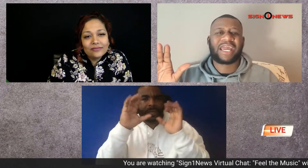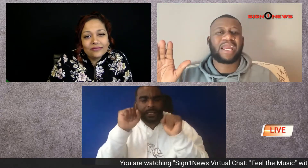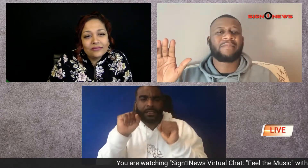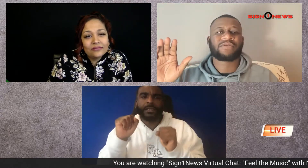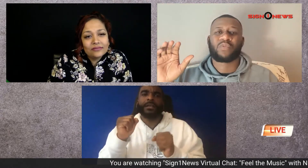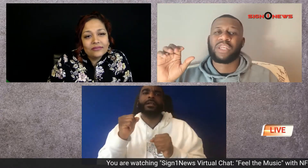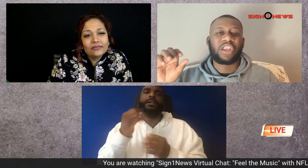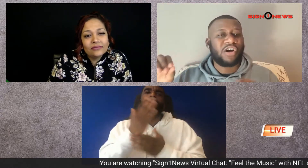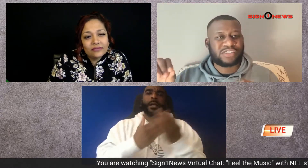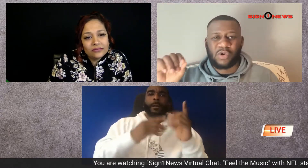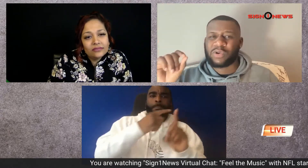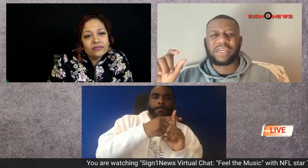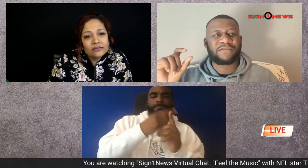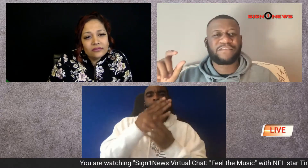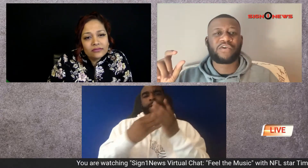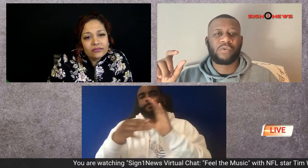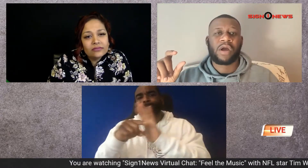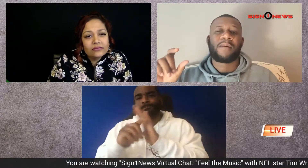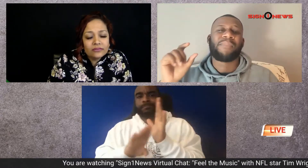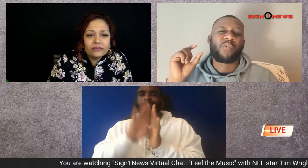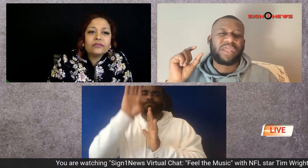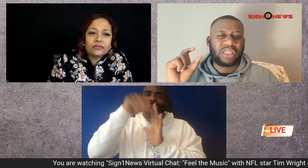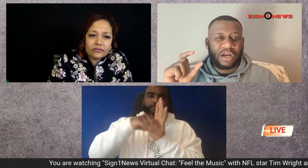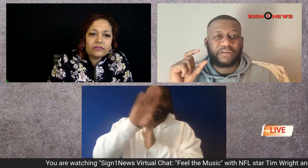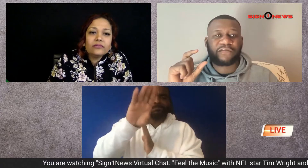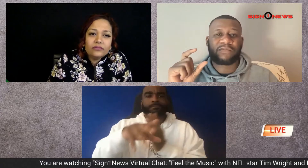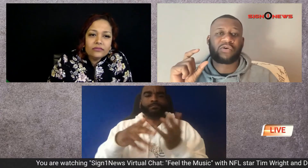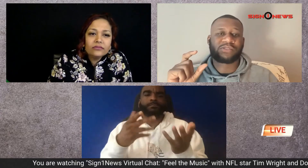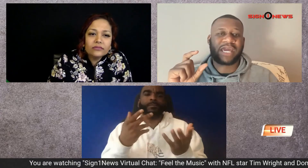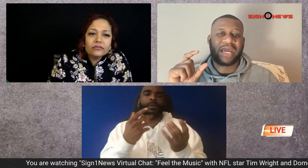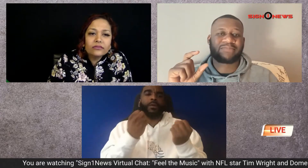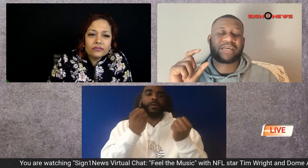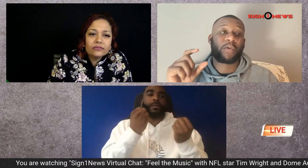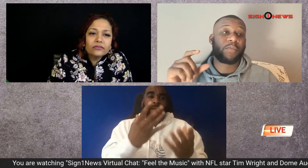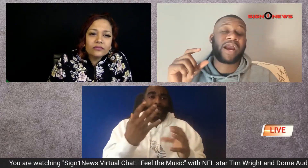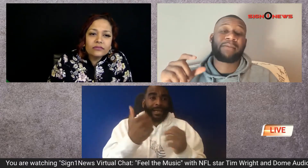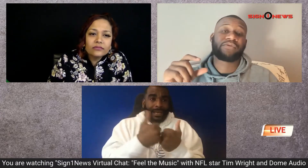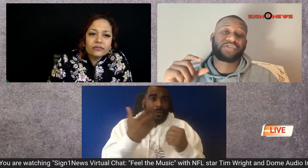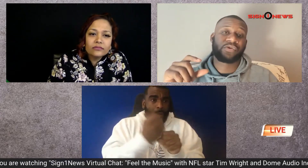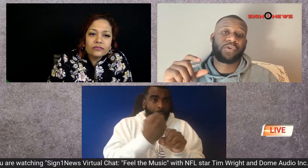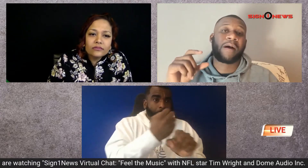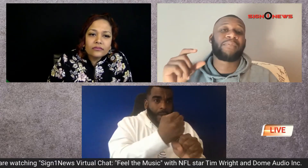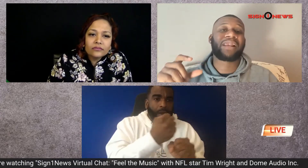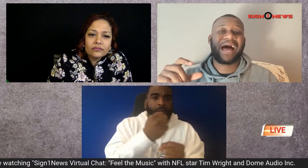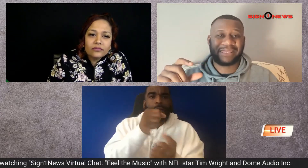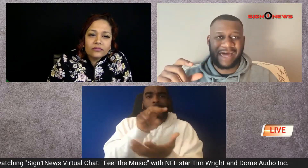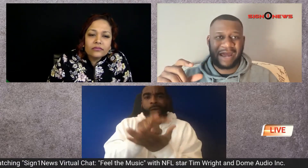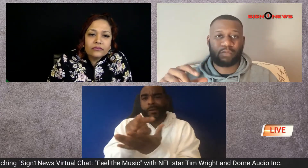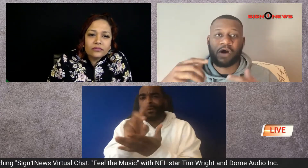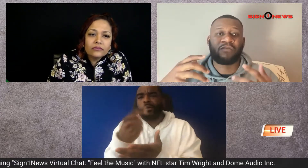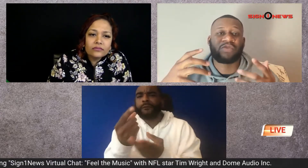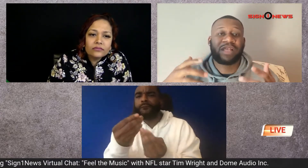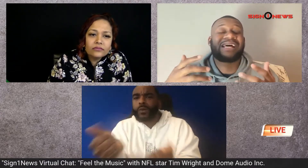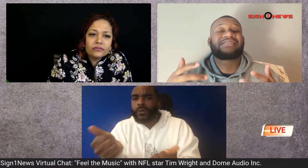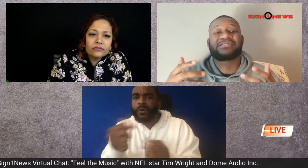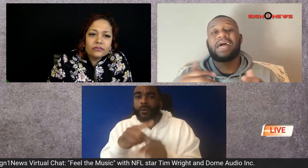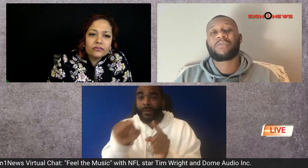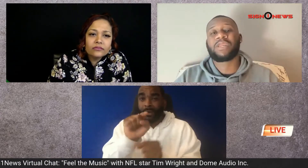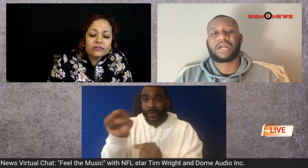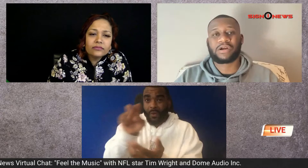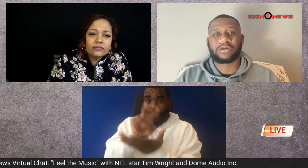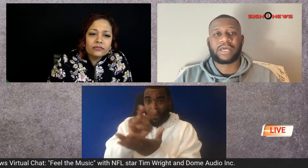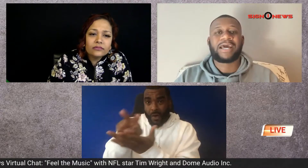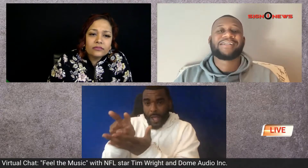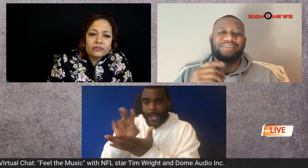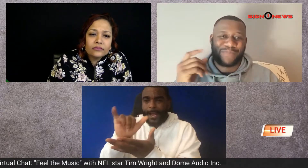lot of games. We lost only a few, but we learned from those games, and we were able to apply that of the lessons that